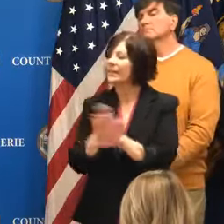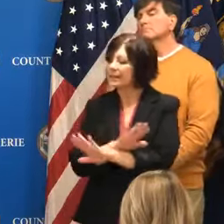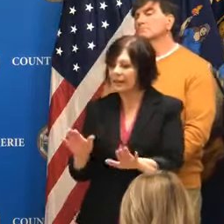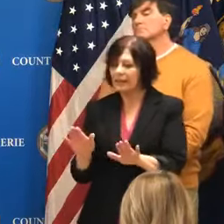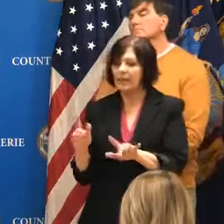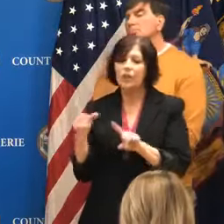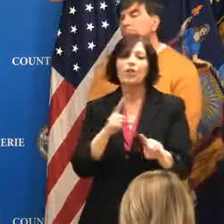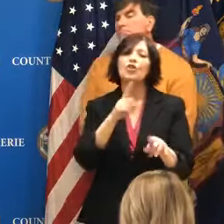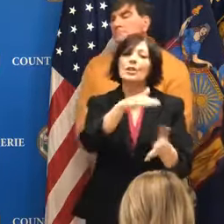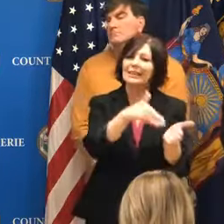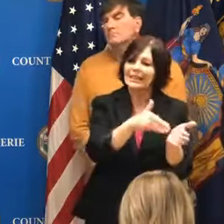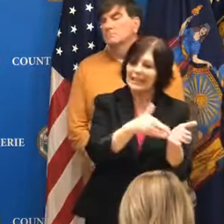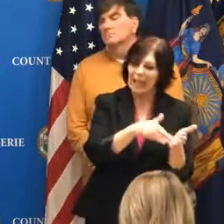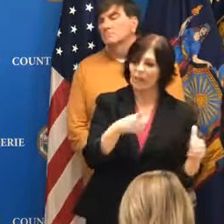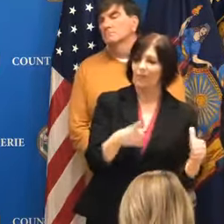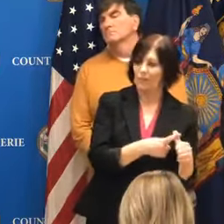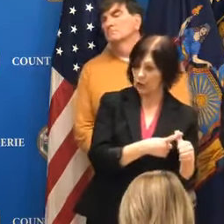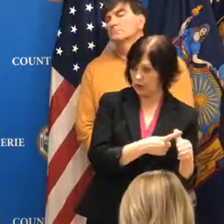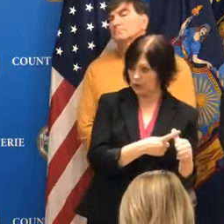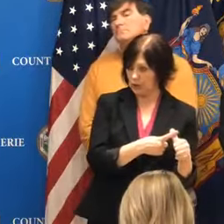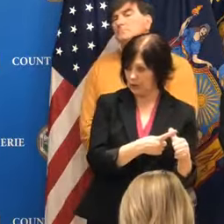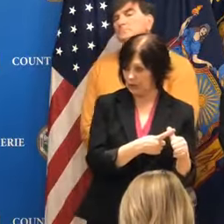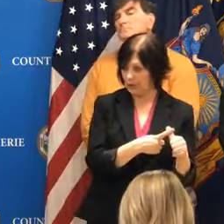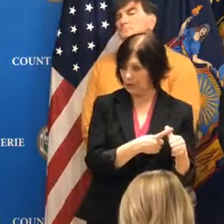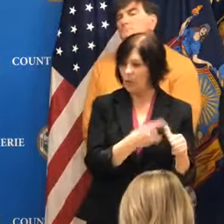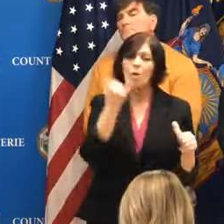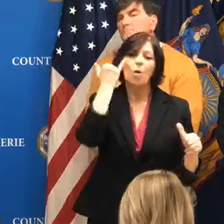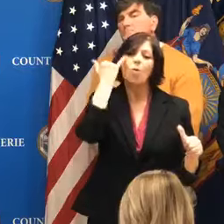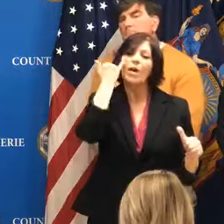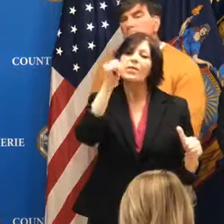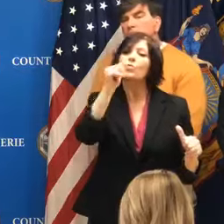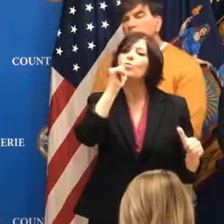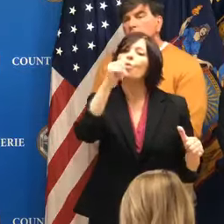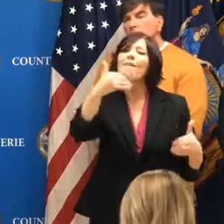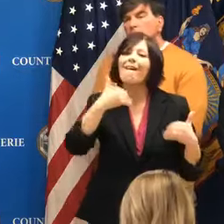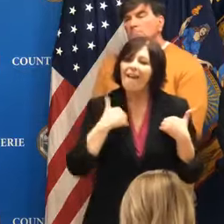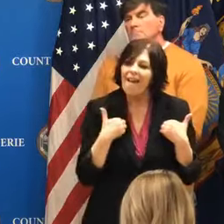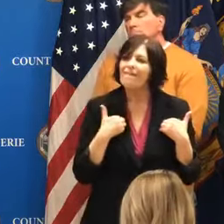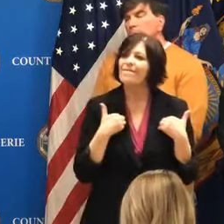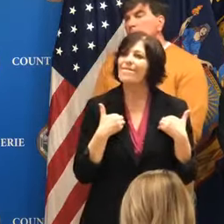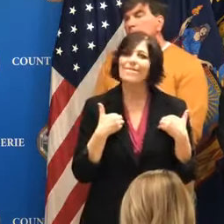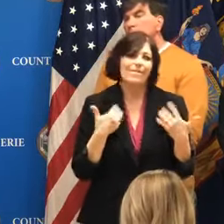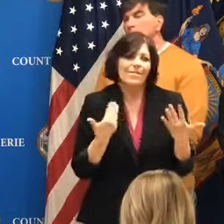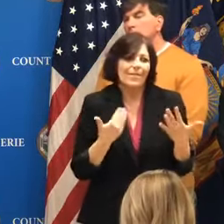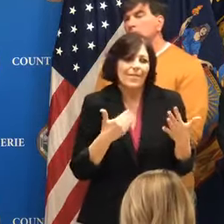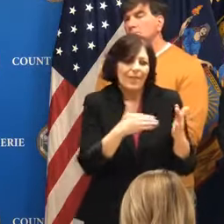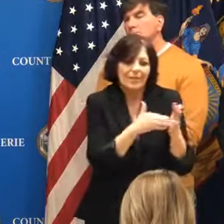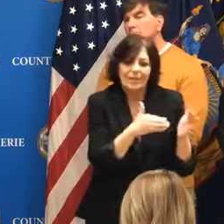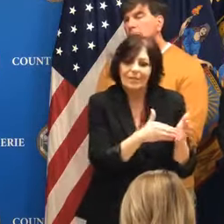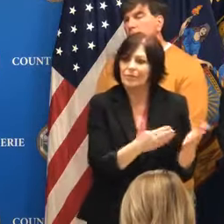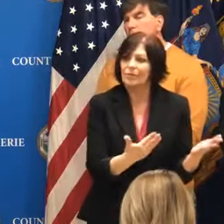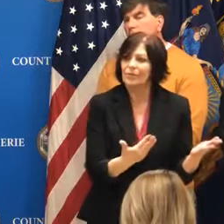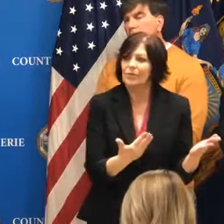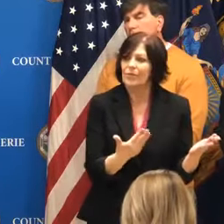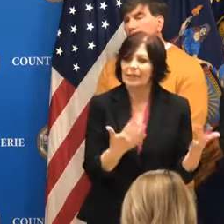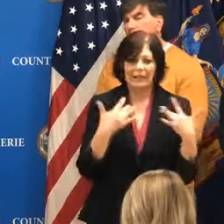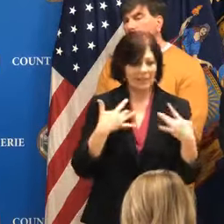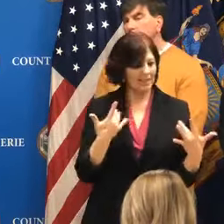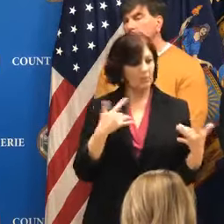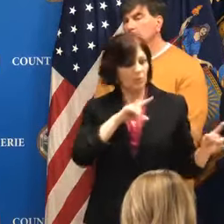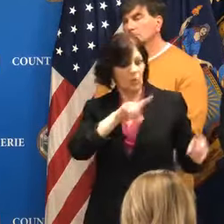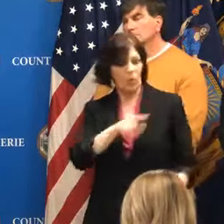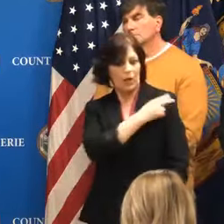a primary care physician first to go through that process. What if they don't have a relationship with a primary care physician, and usually they just go